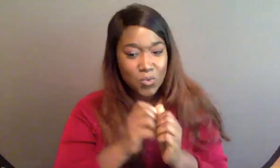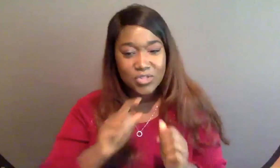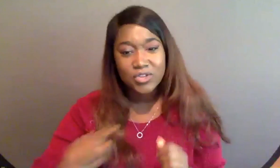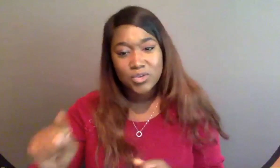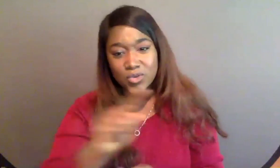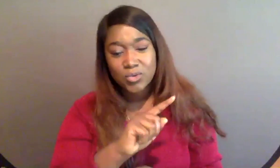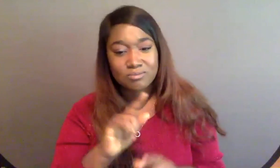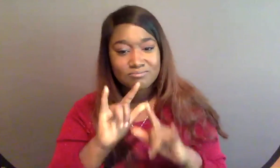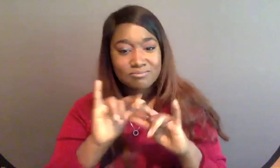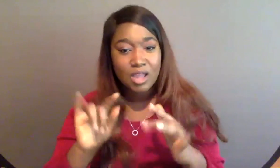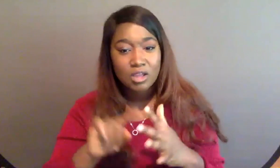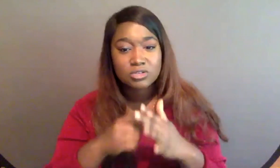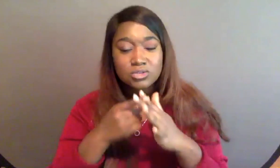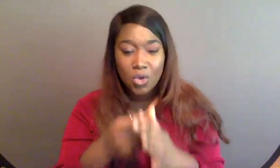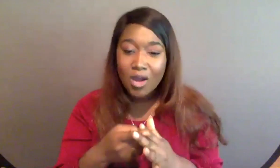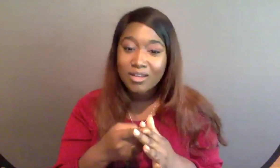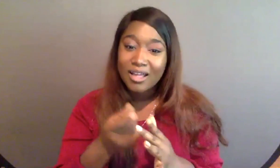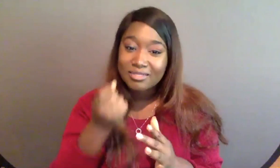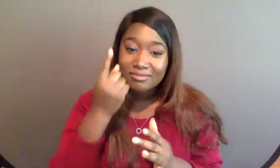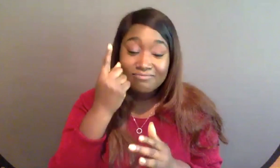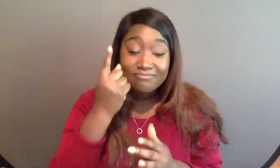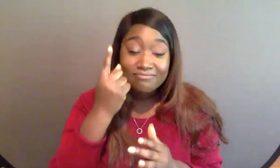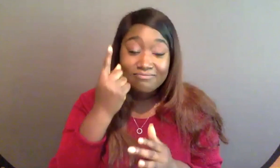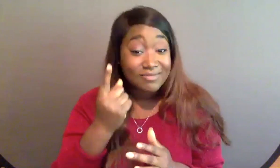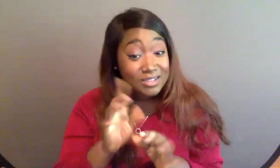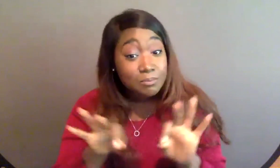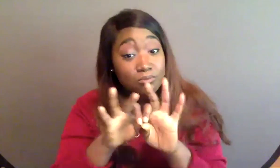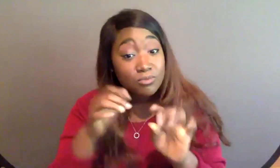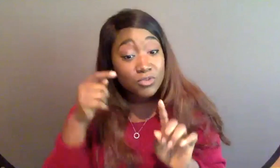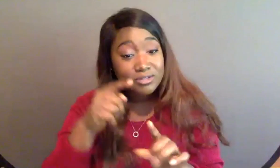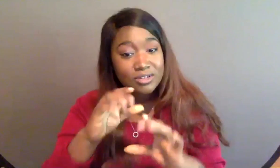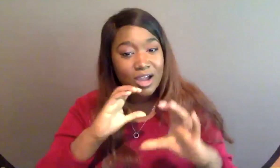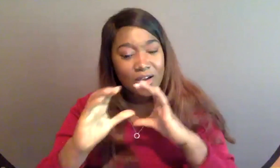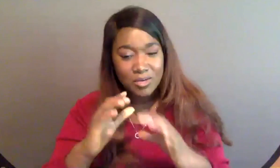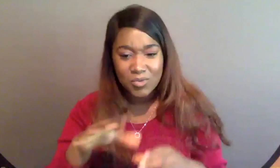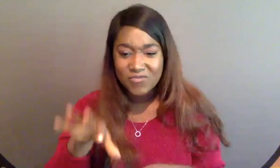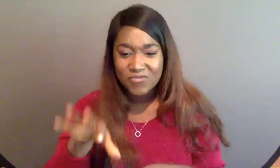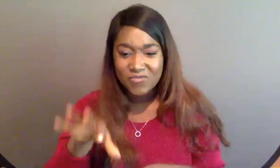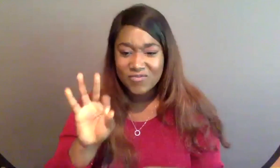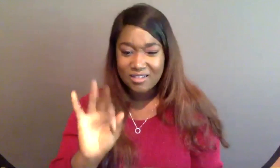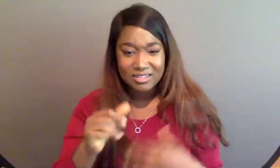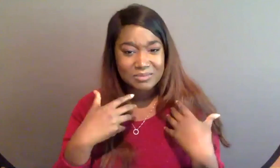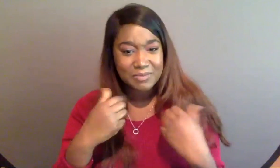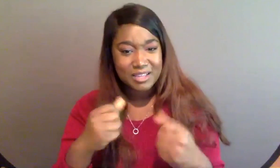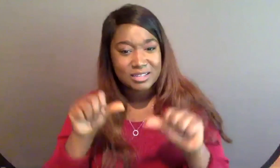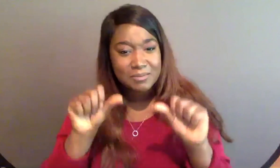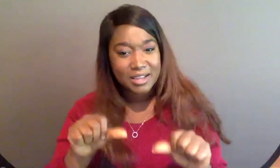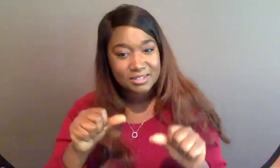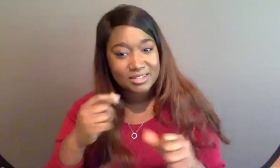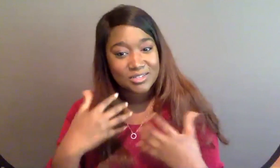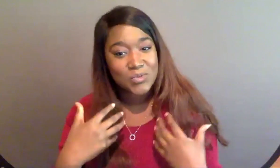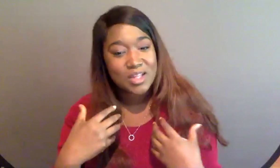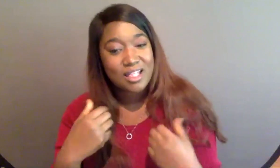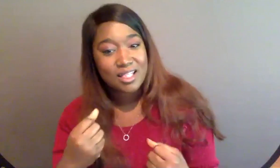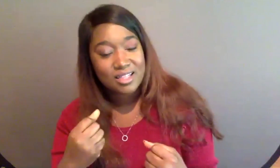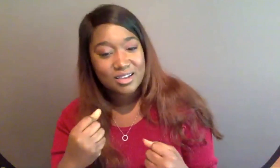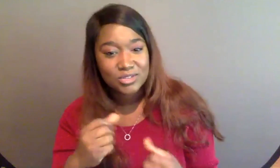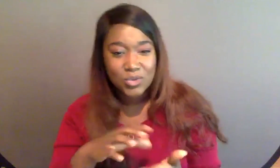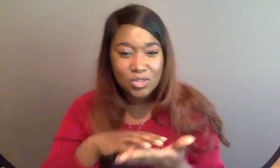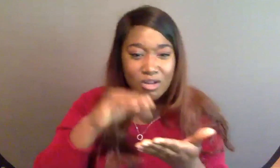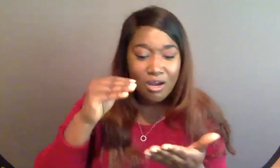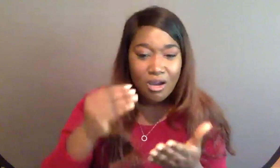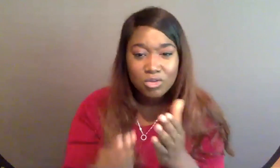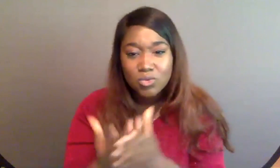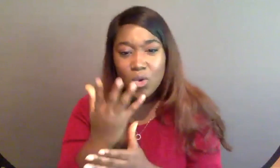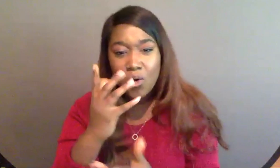these conversations that we find the space and capacity to heal and to learn and to evolve and grow and be transformed.